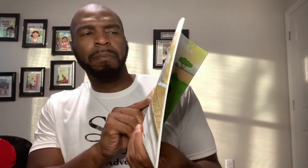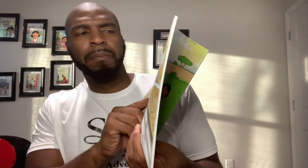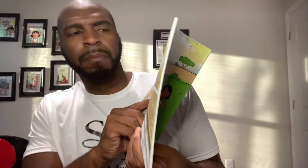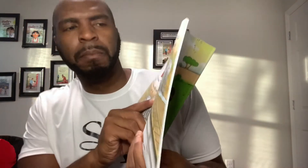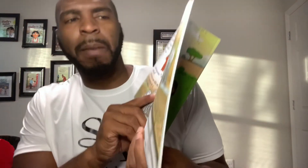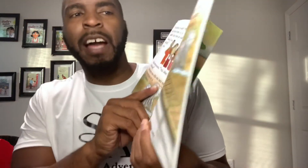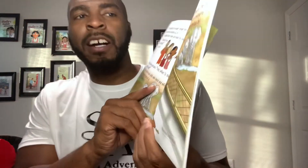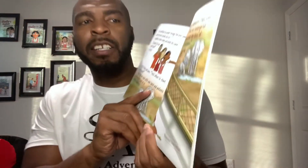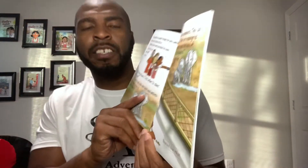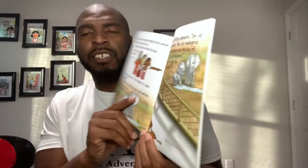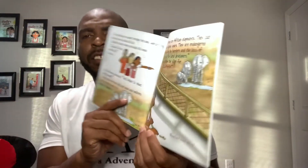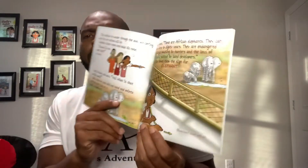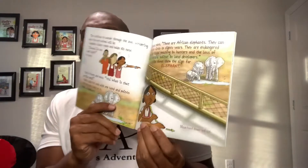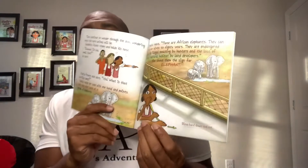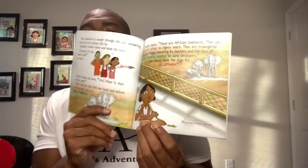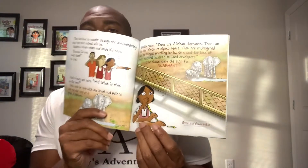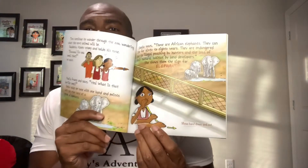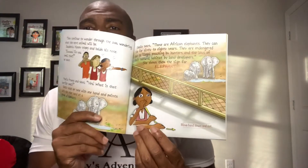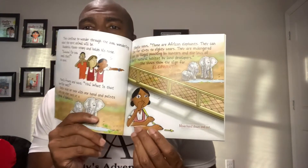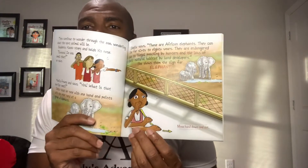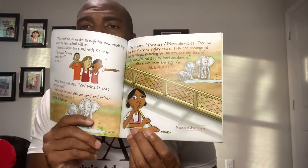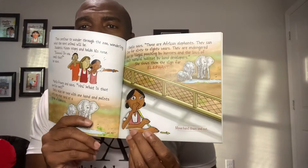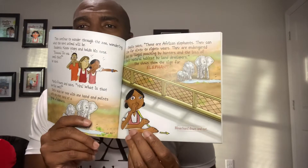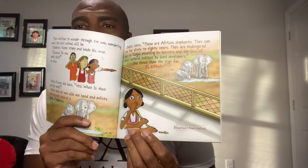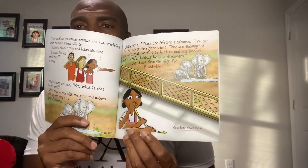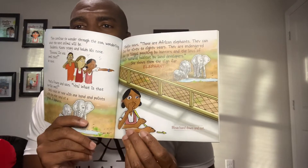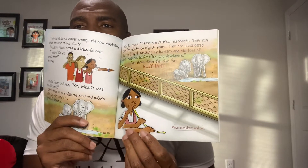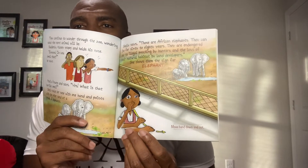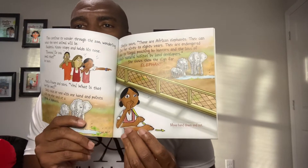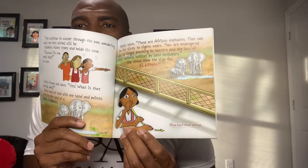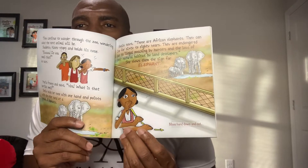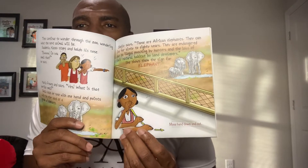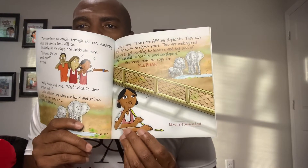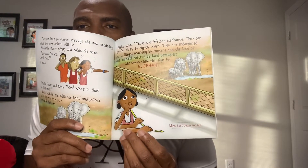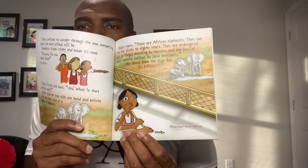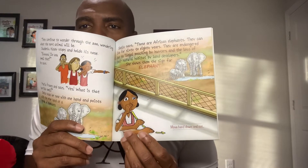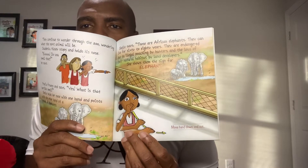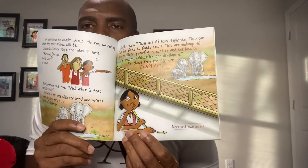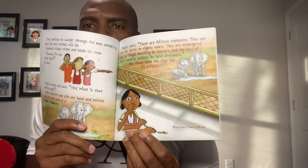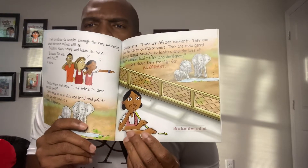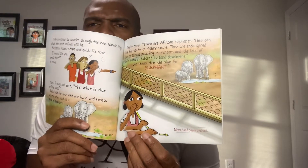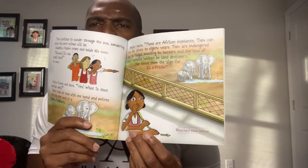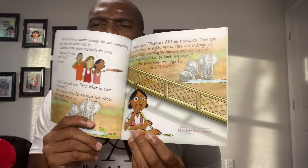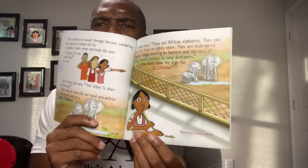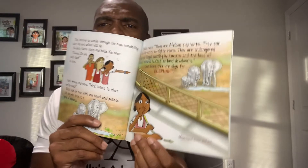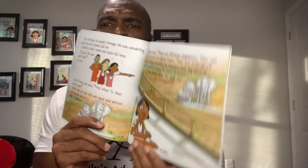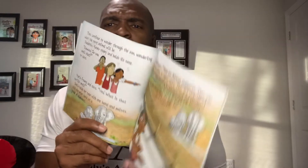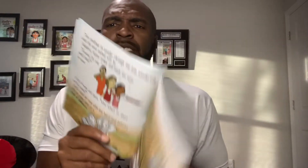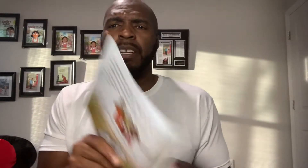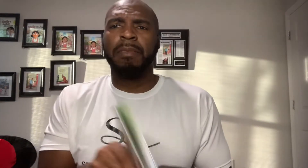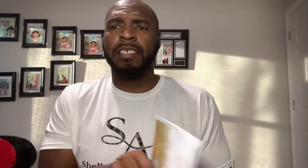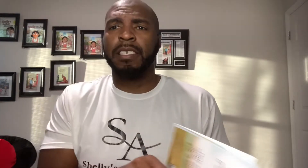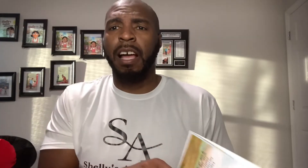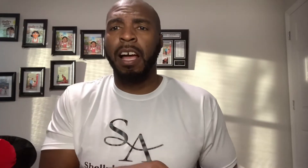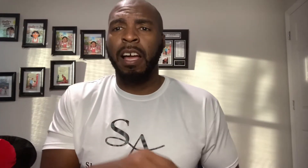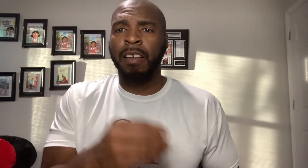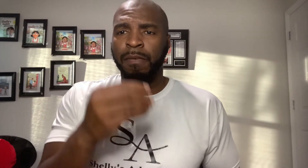hunters and the loss of their natural habitat by land developers. She shows them the sign